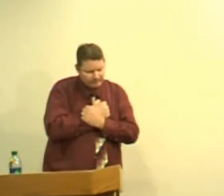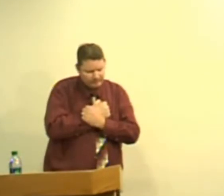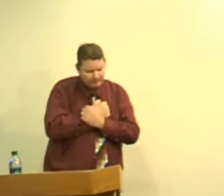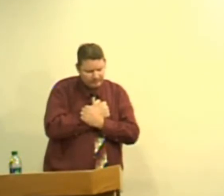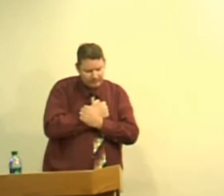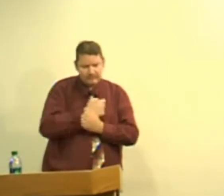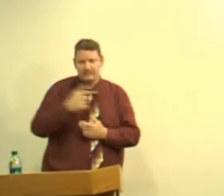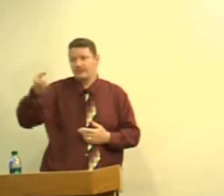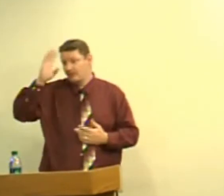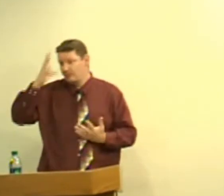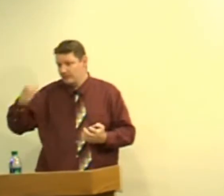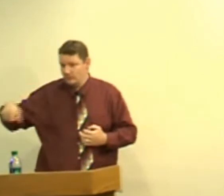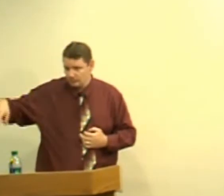To be loving.